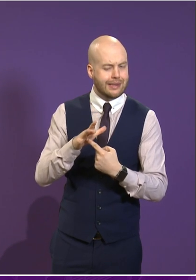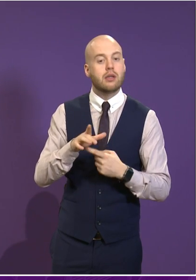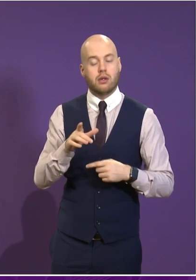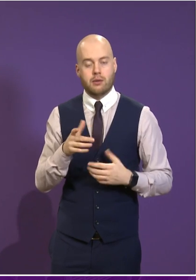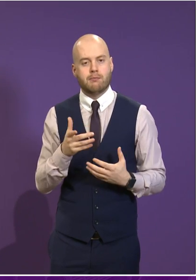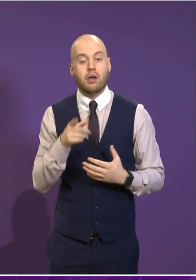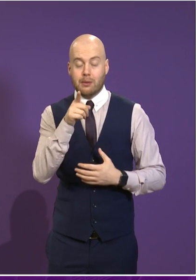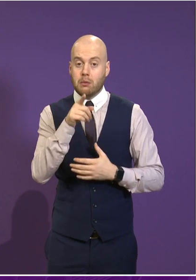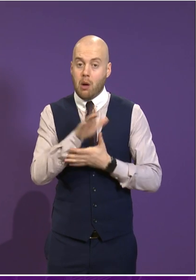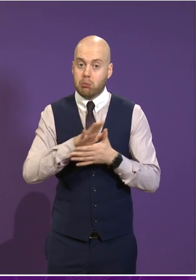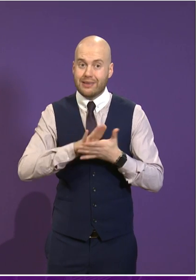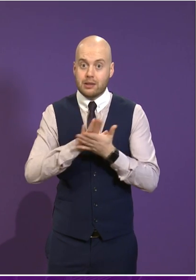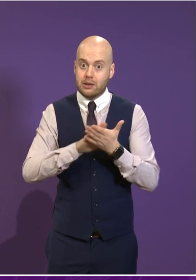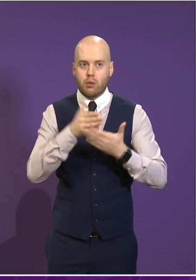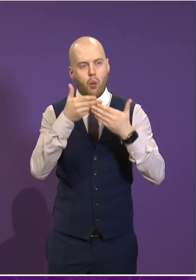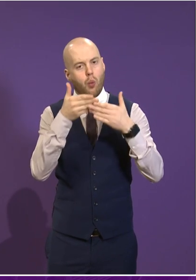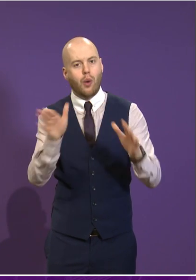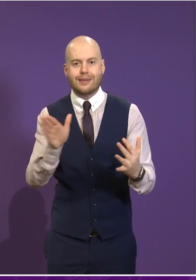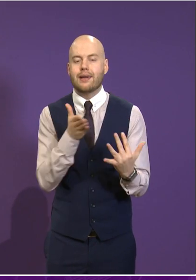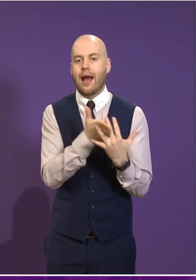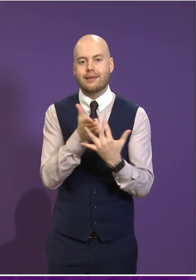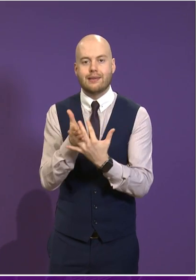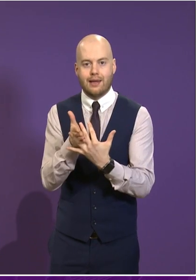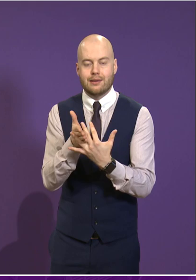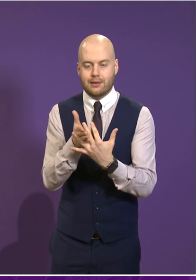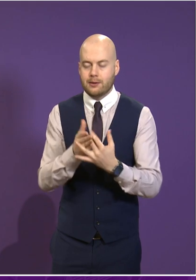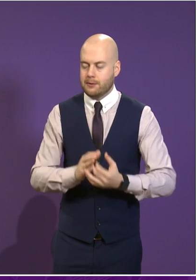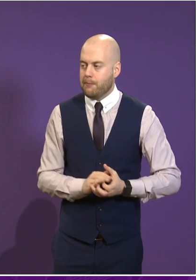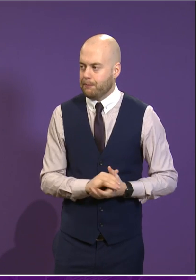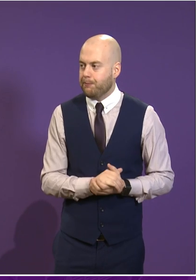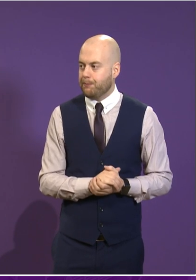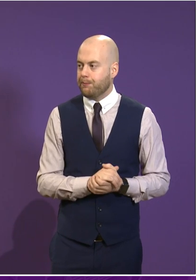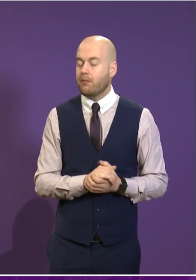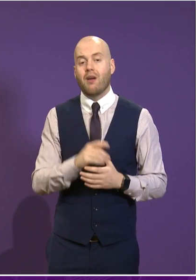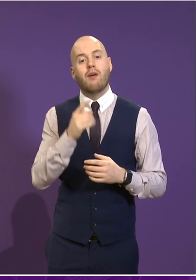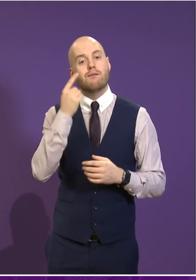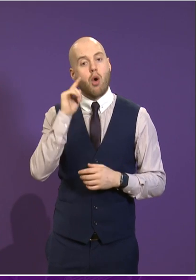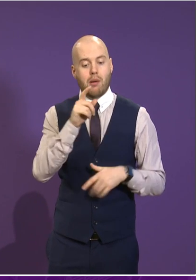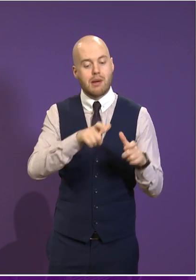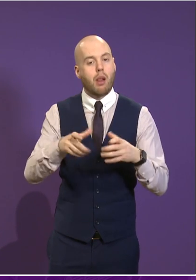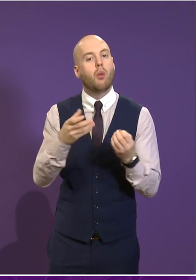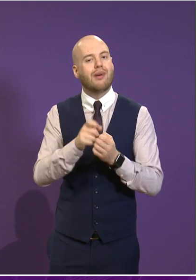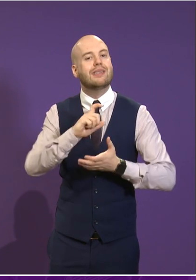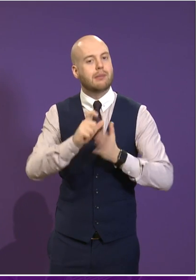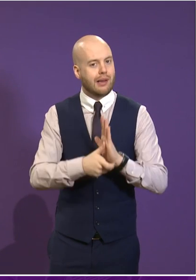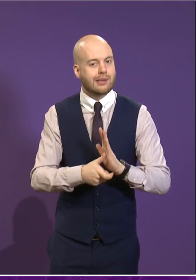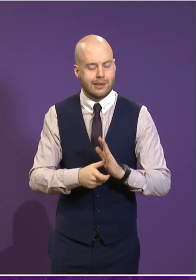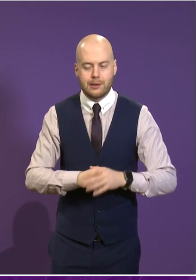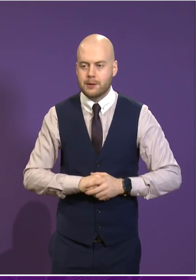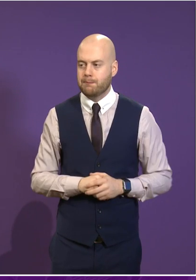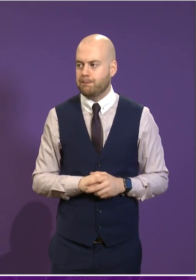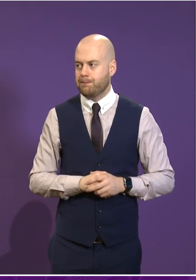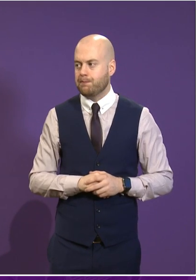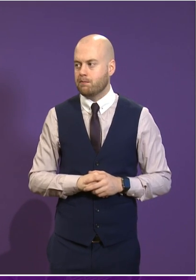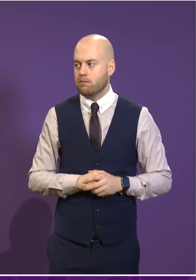that very much includes widening access, including widening access for people with disabilities. We